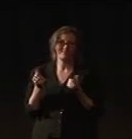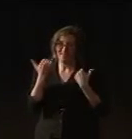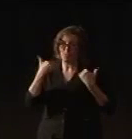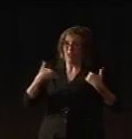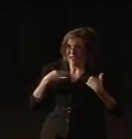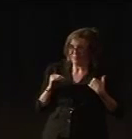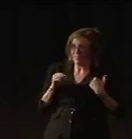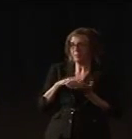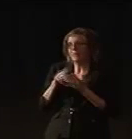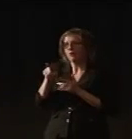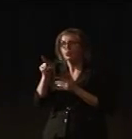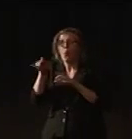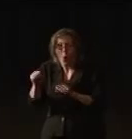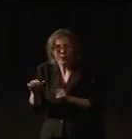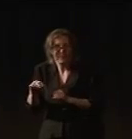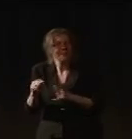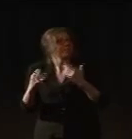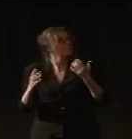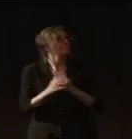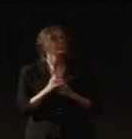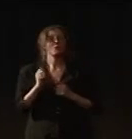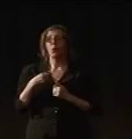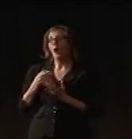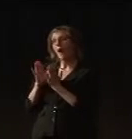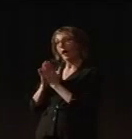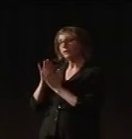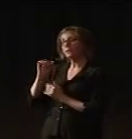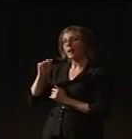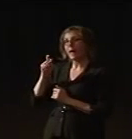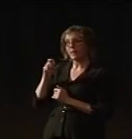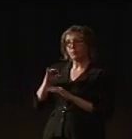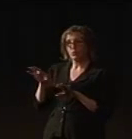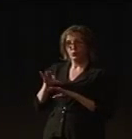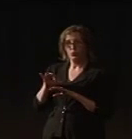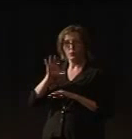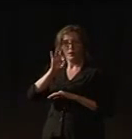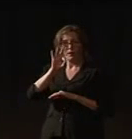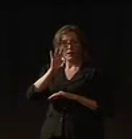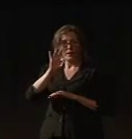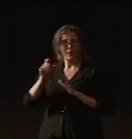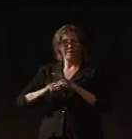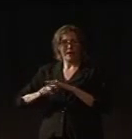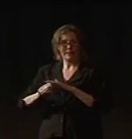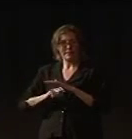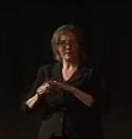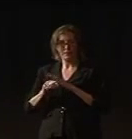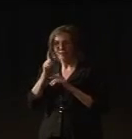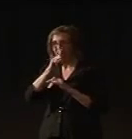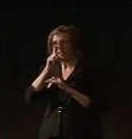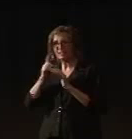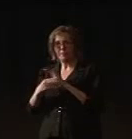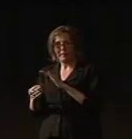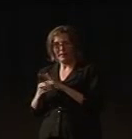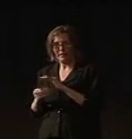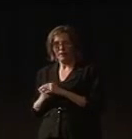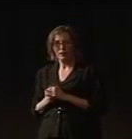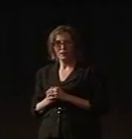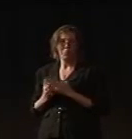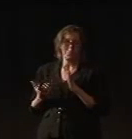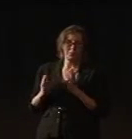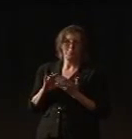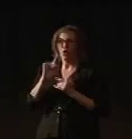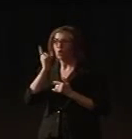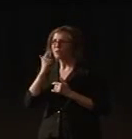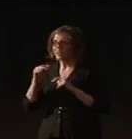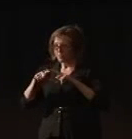Adam to do a perfect facsimile. Now, of course, facsimile seems a bit a word that says things superficial, like